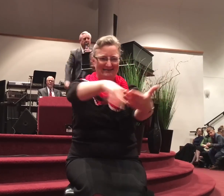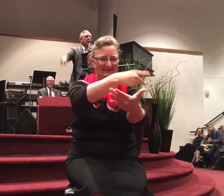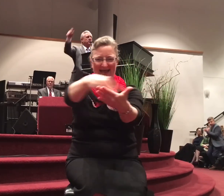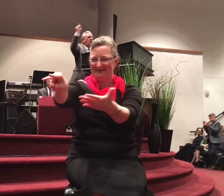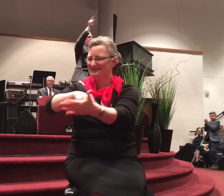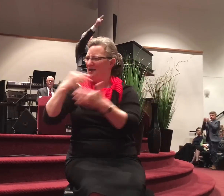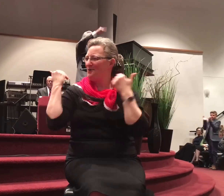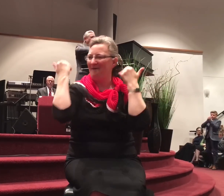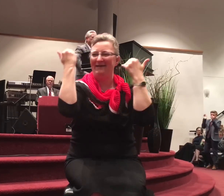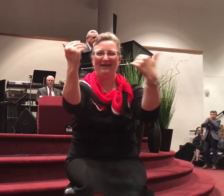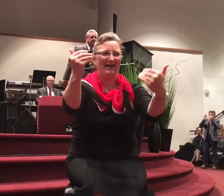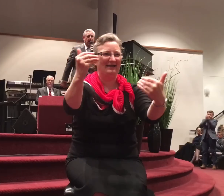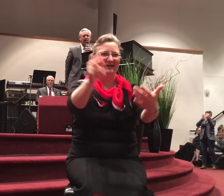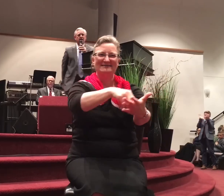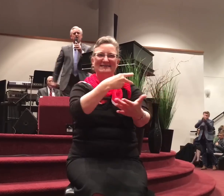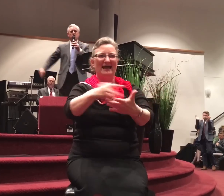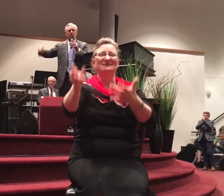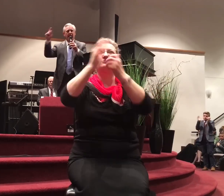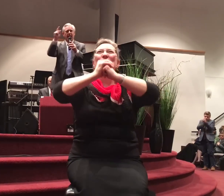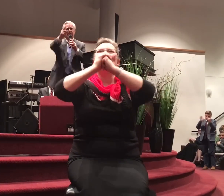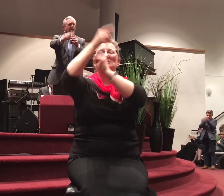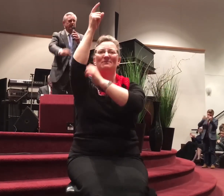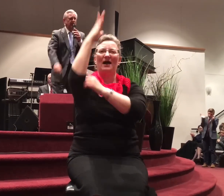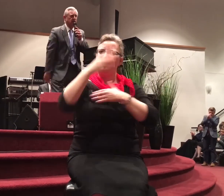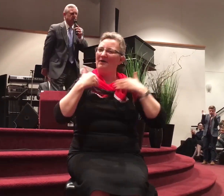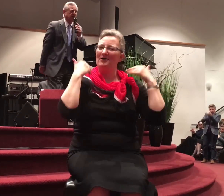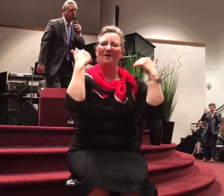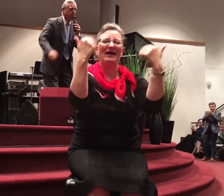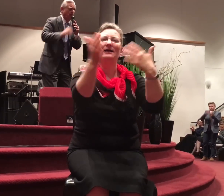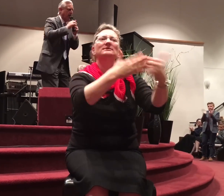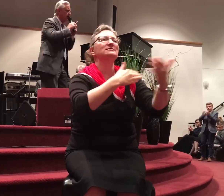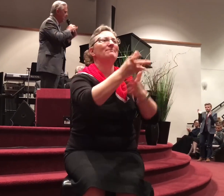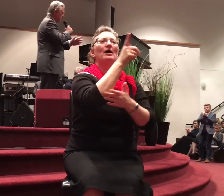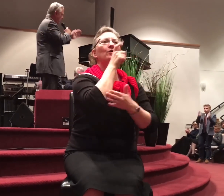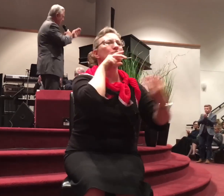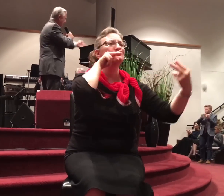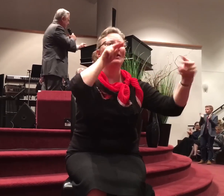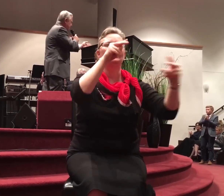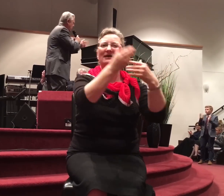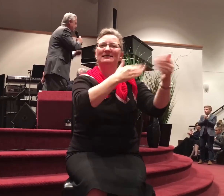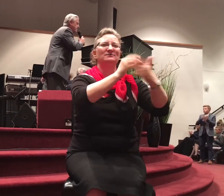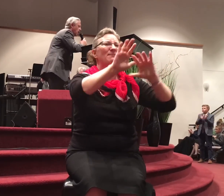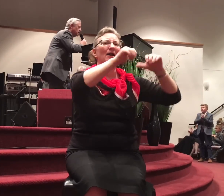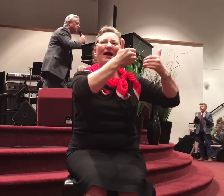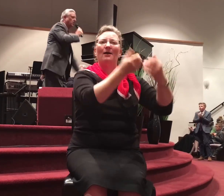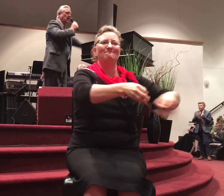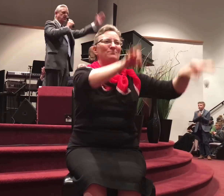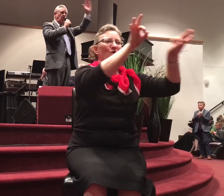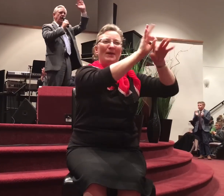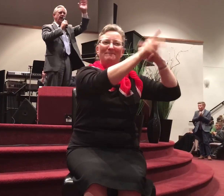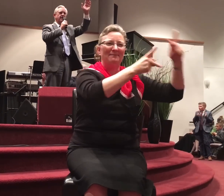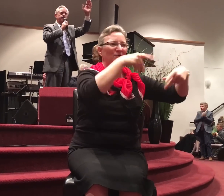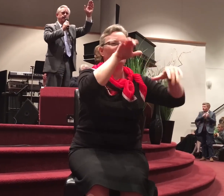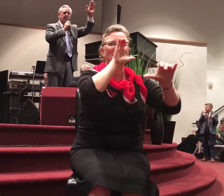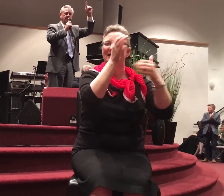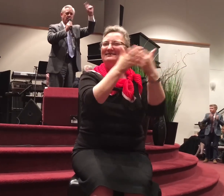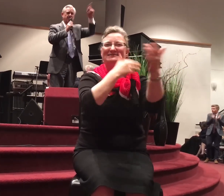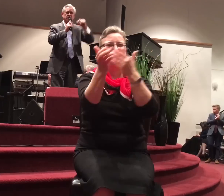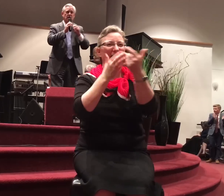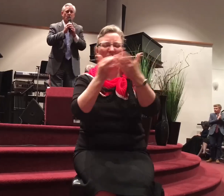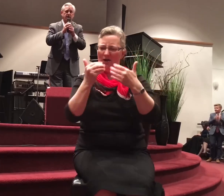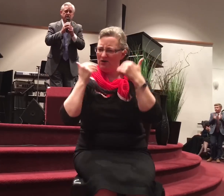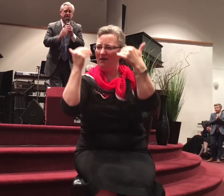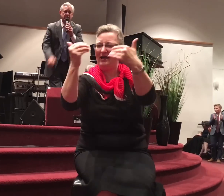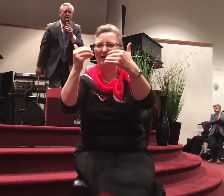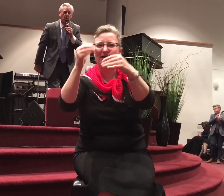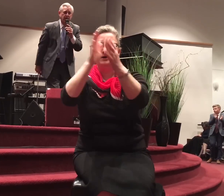the Spirit. Go ahead and worship God. Go ahead and have intercessory prayer. Go ahead and pray on the altar. Go ahead and pray